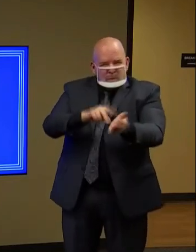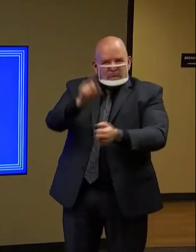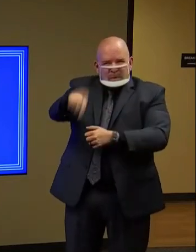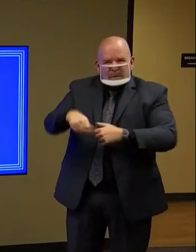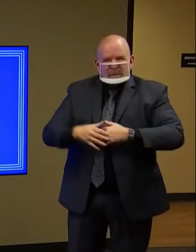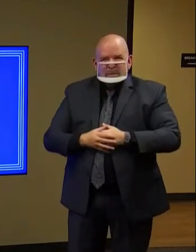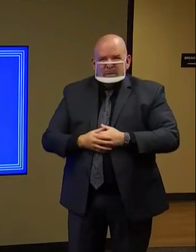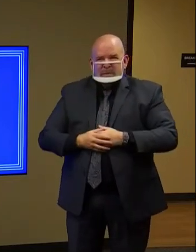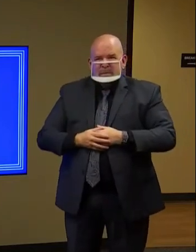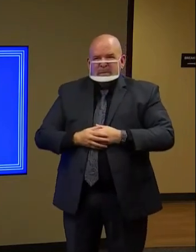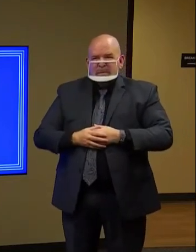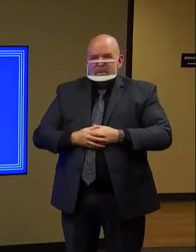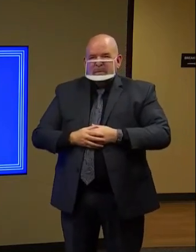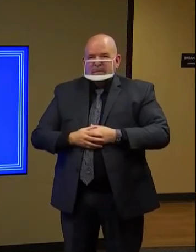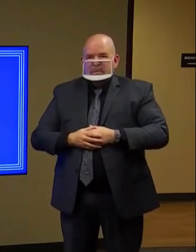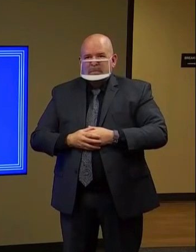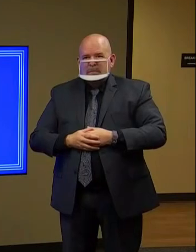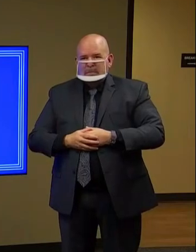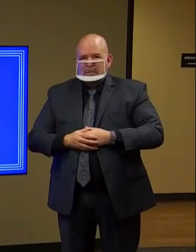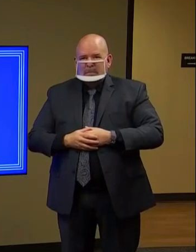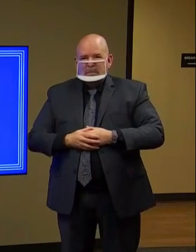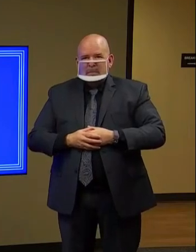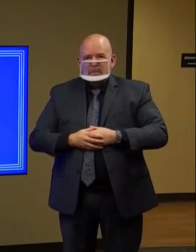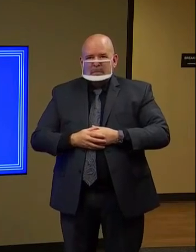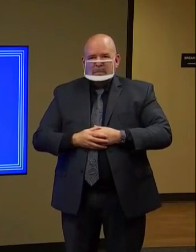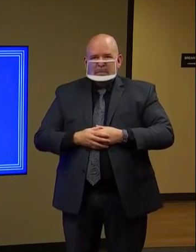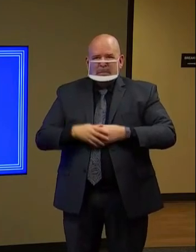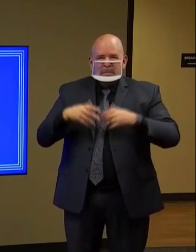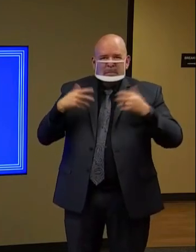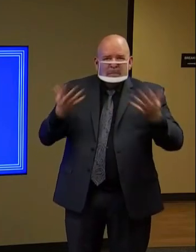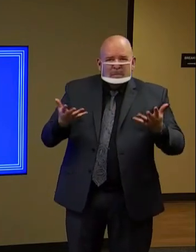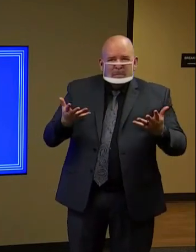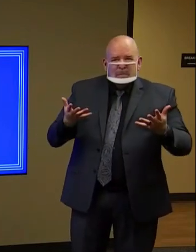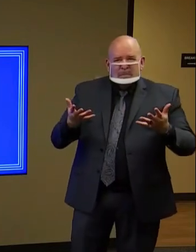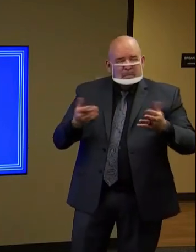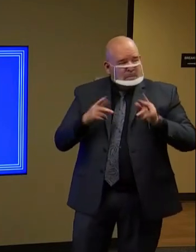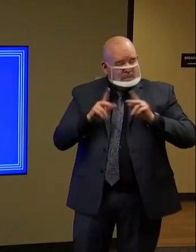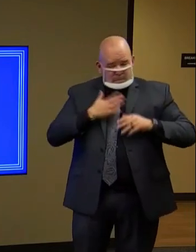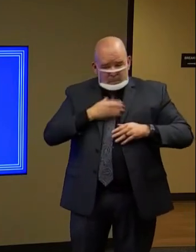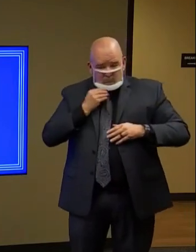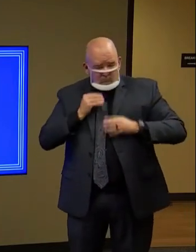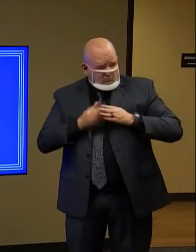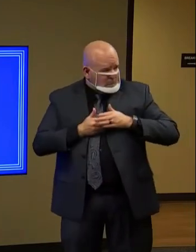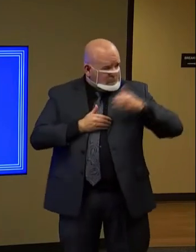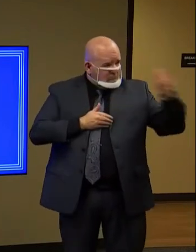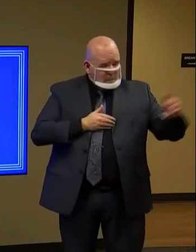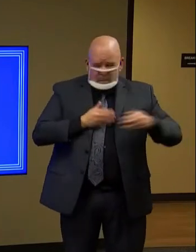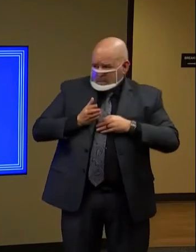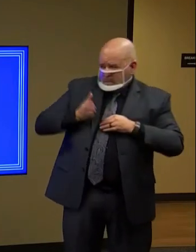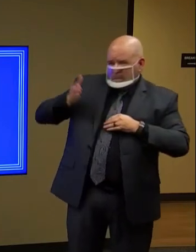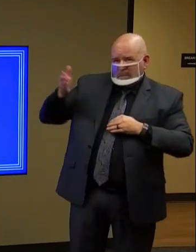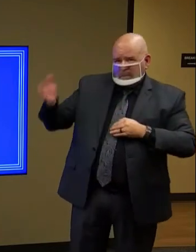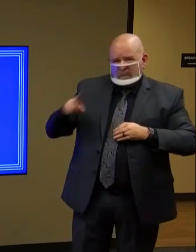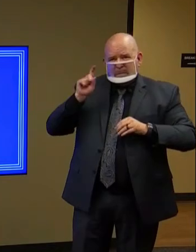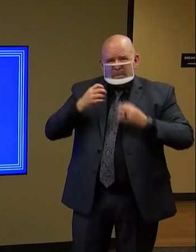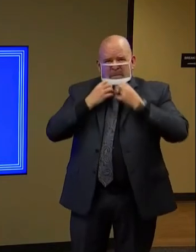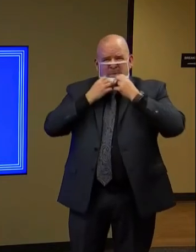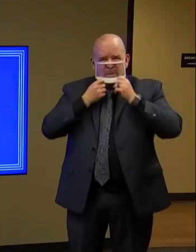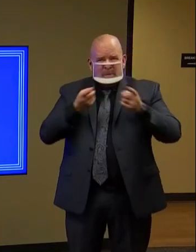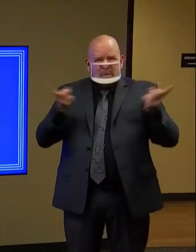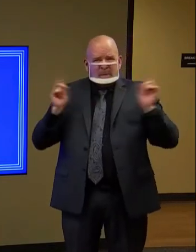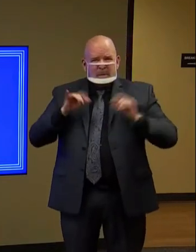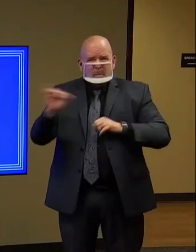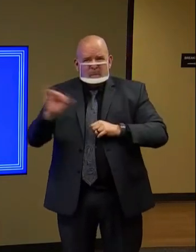do this not to look at our neighbor and say our neighbor is having guests over or